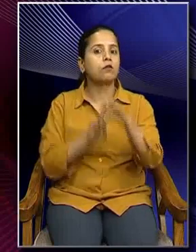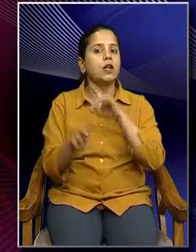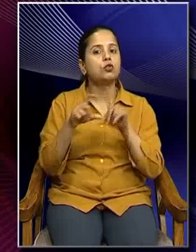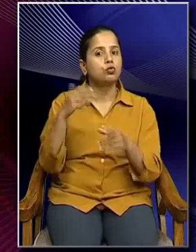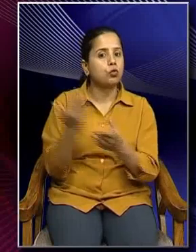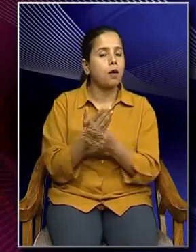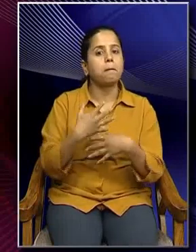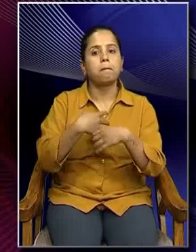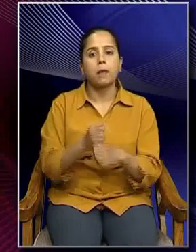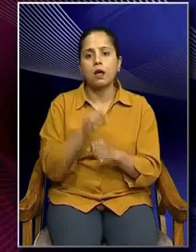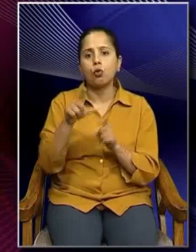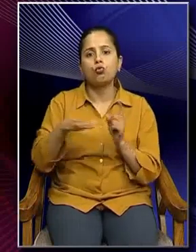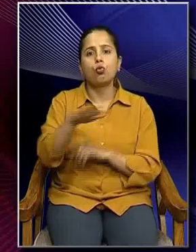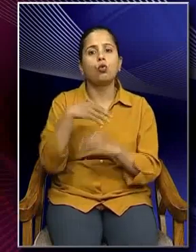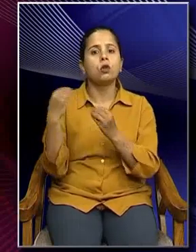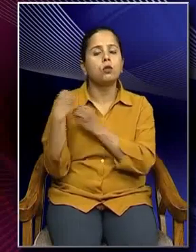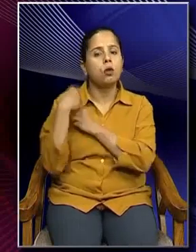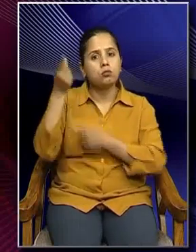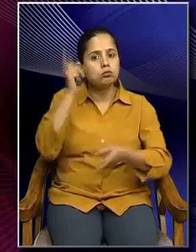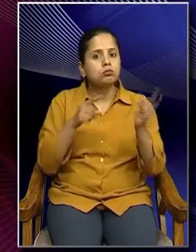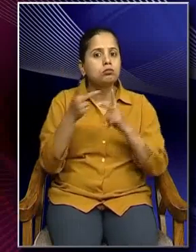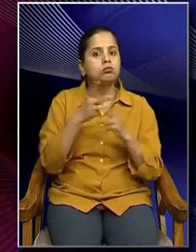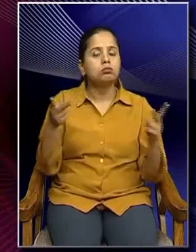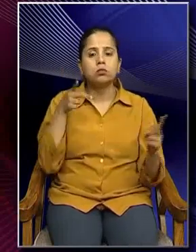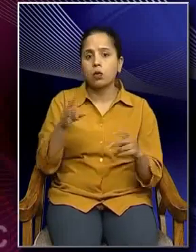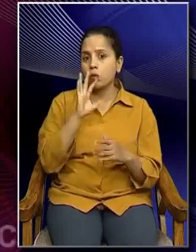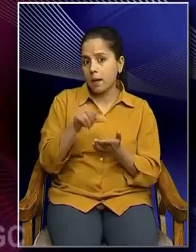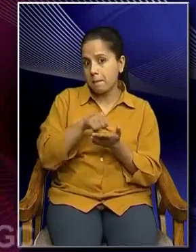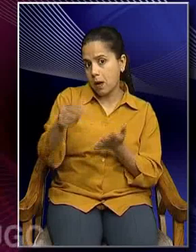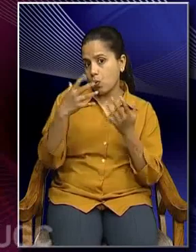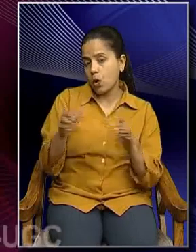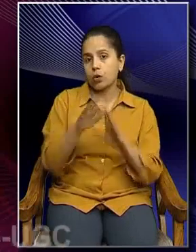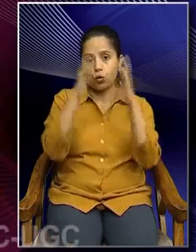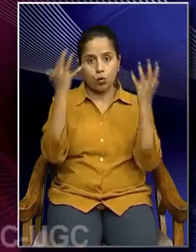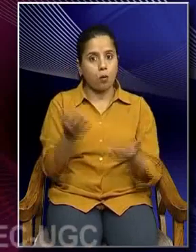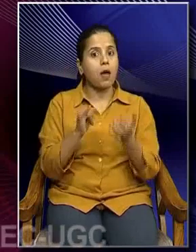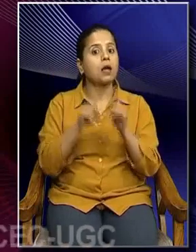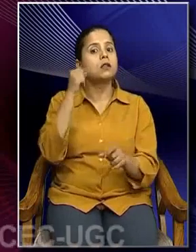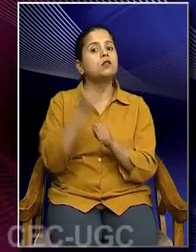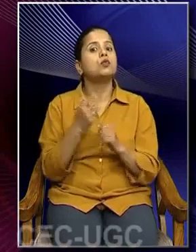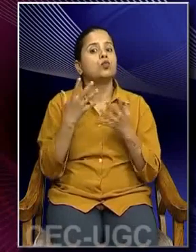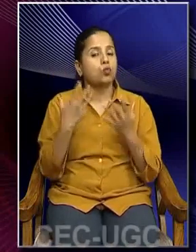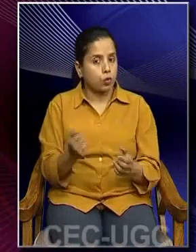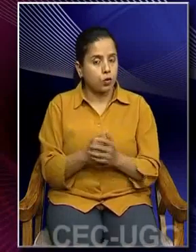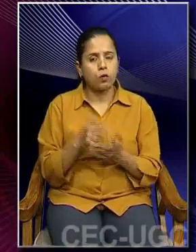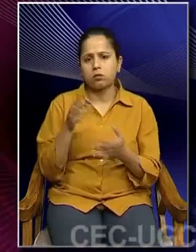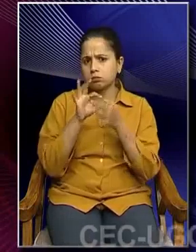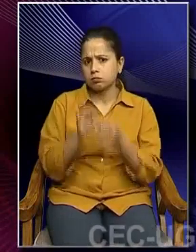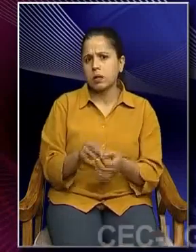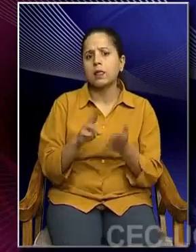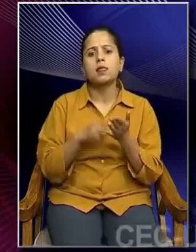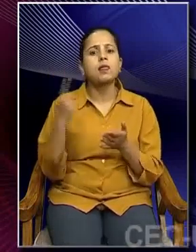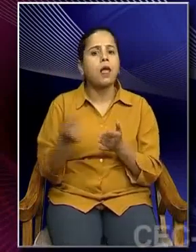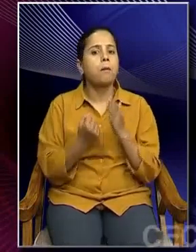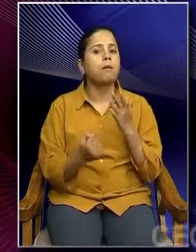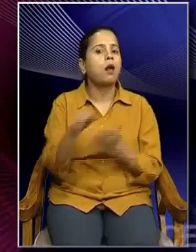their own locally responsible strategies in order to implement the global SDG in consonance with the national